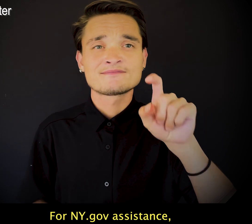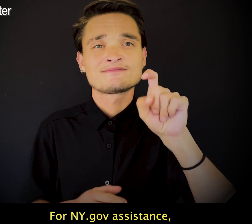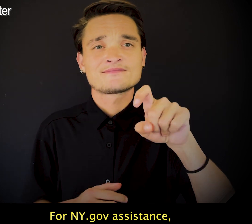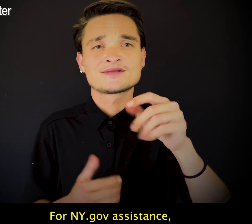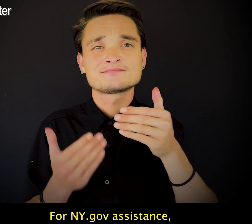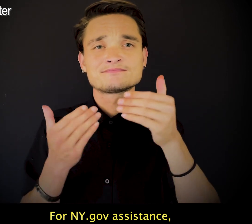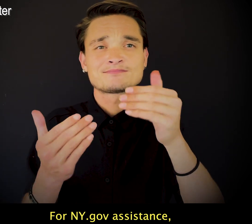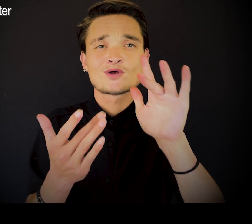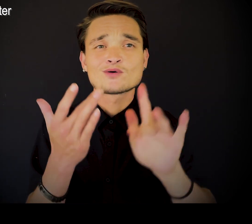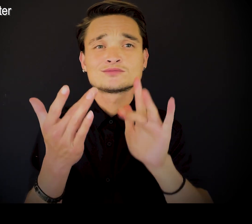800-833-3000.